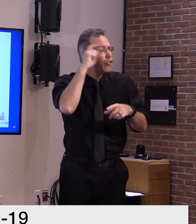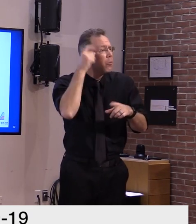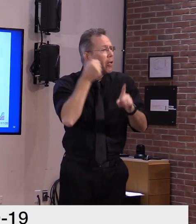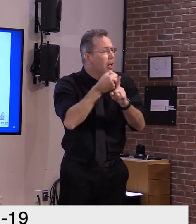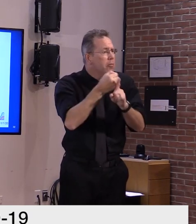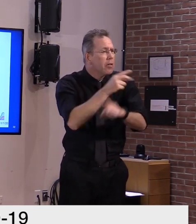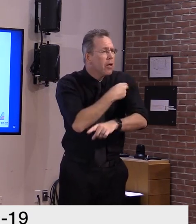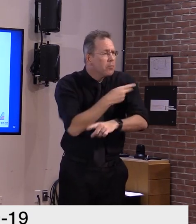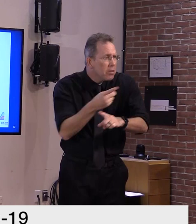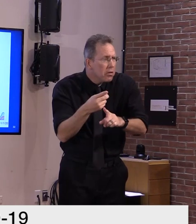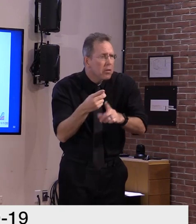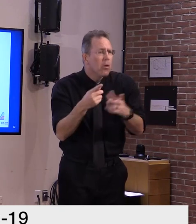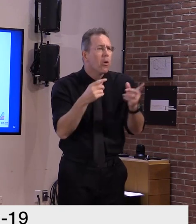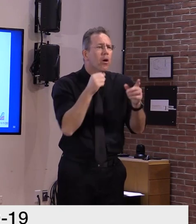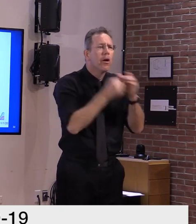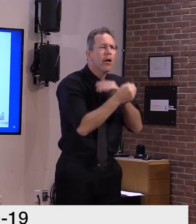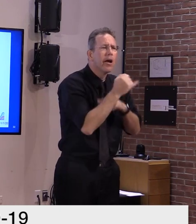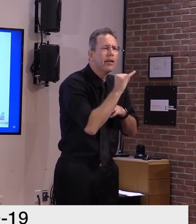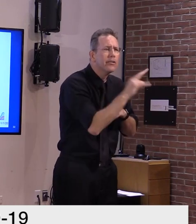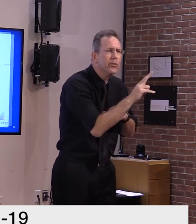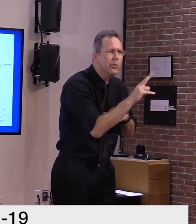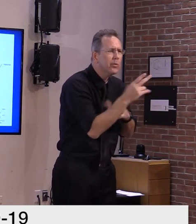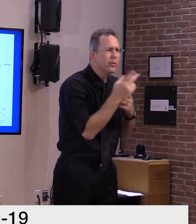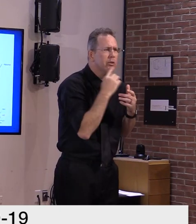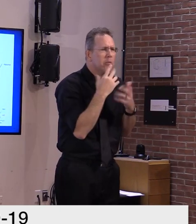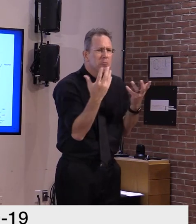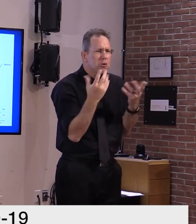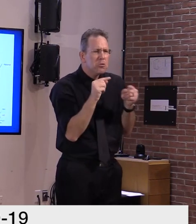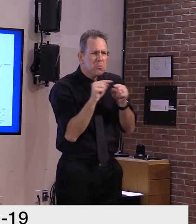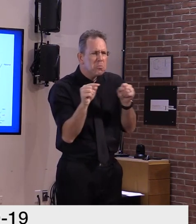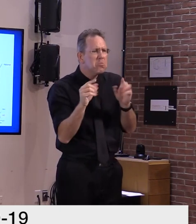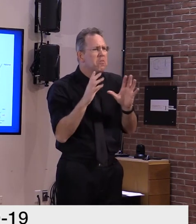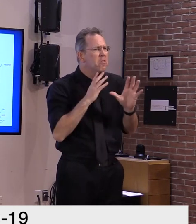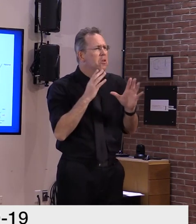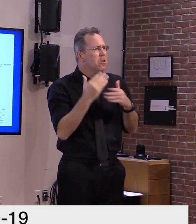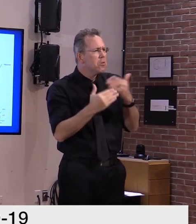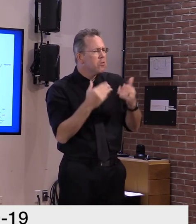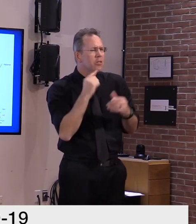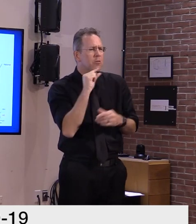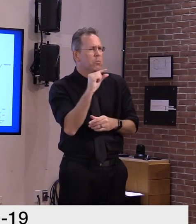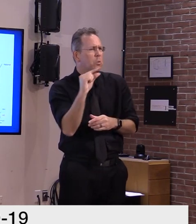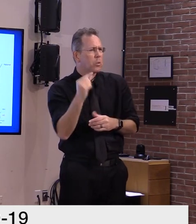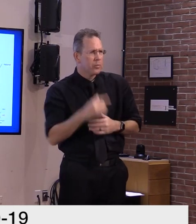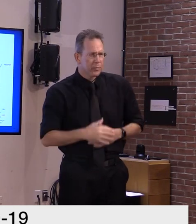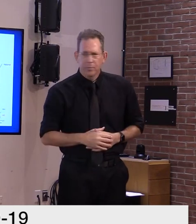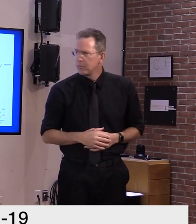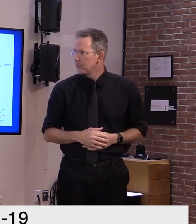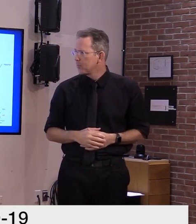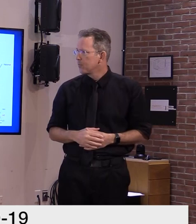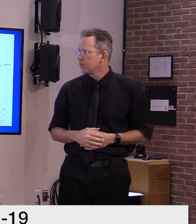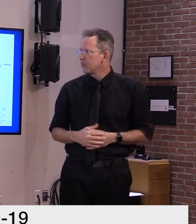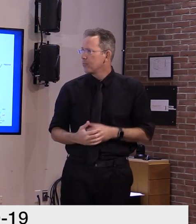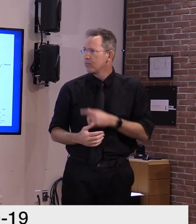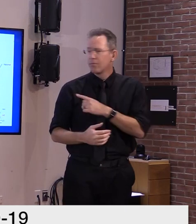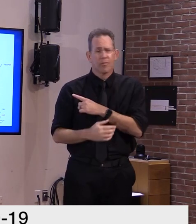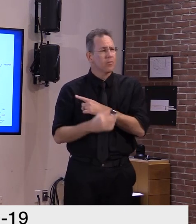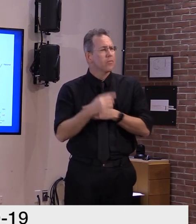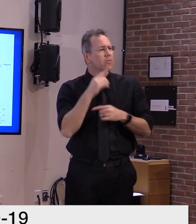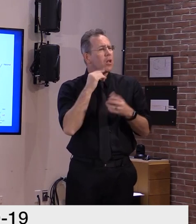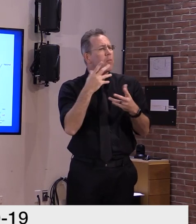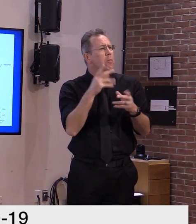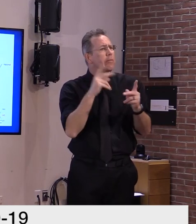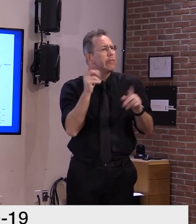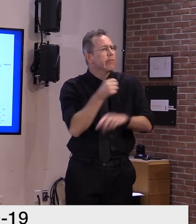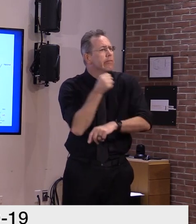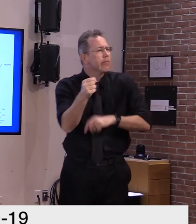really stands out for concern. And then when we compare that to ourselves, to the national average, and to northern New England, you can see